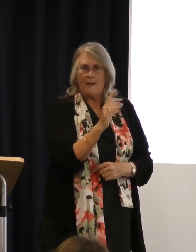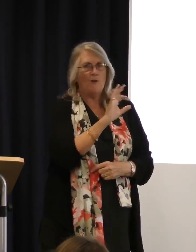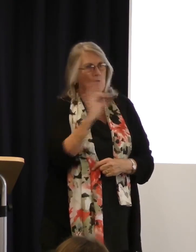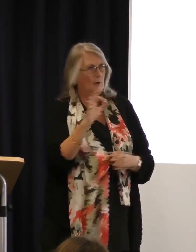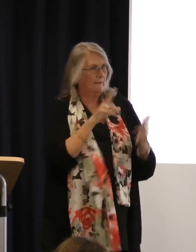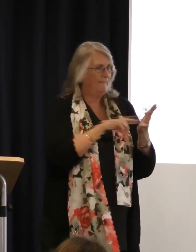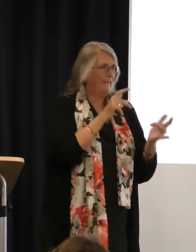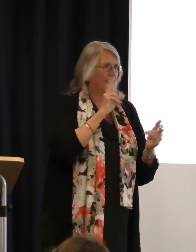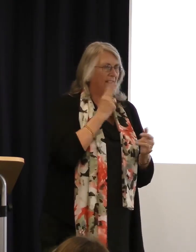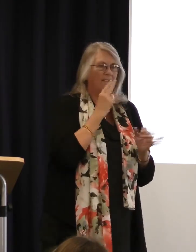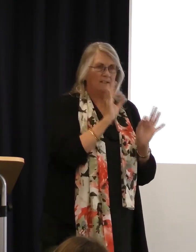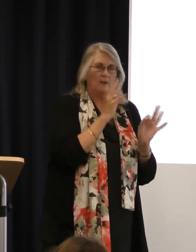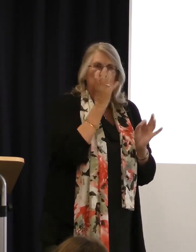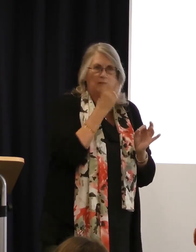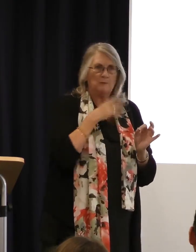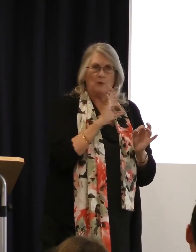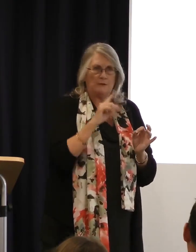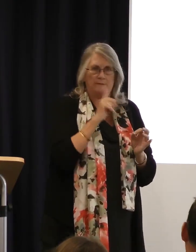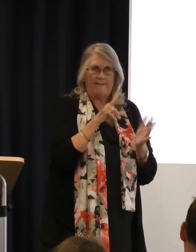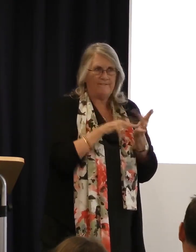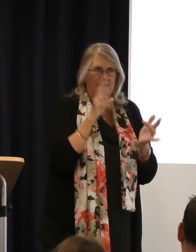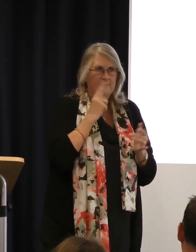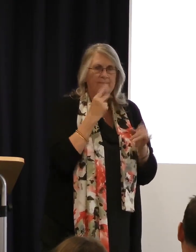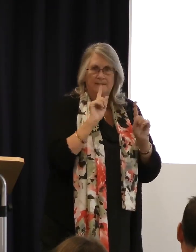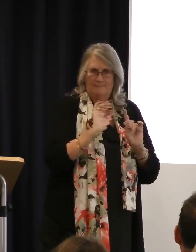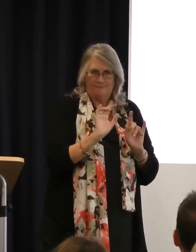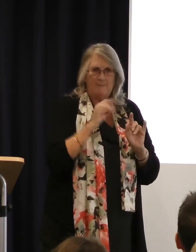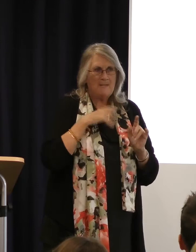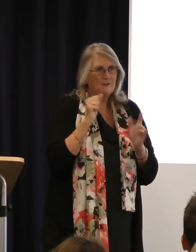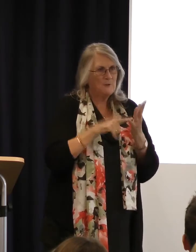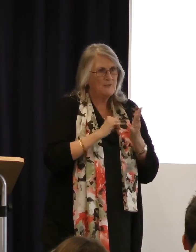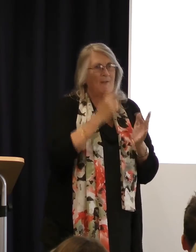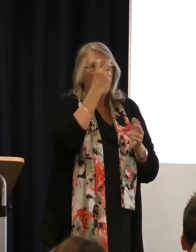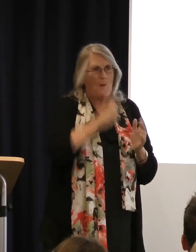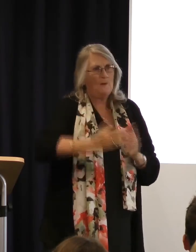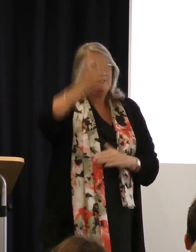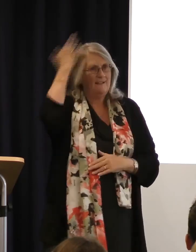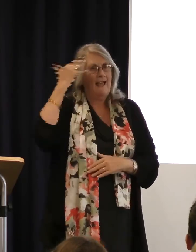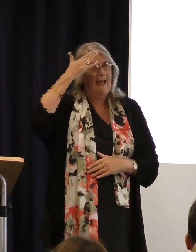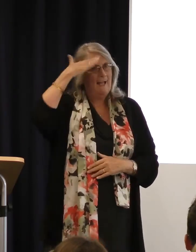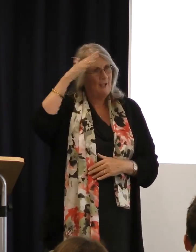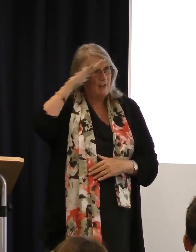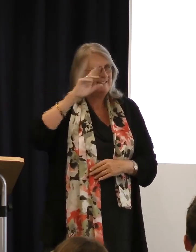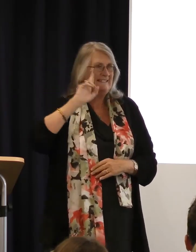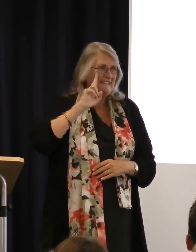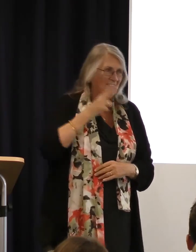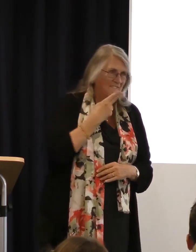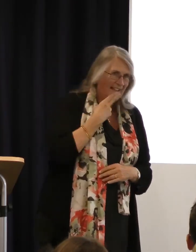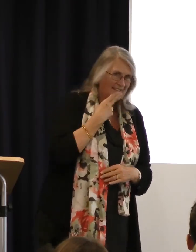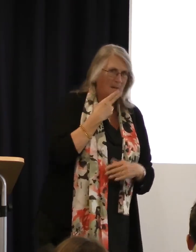in everyday life, where deaf people could have a say. And in the